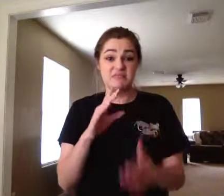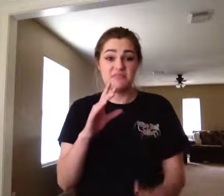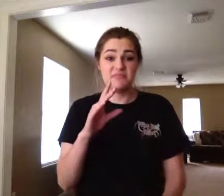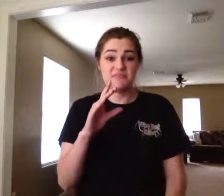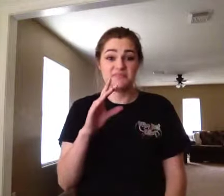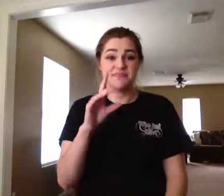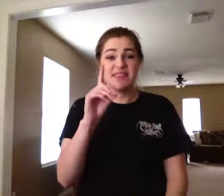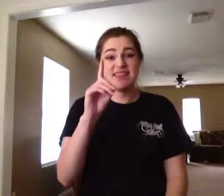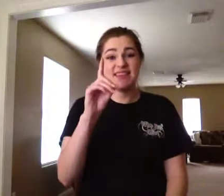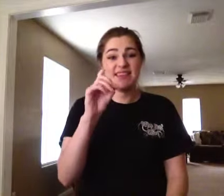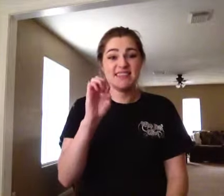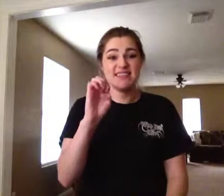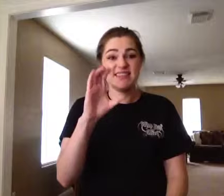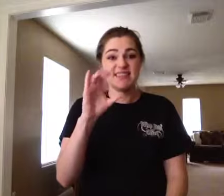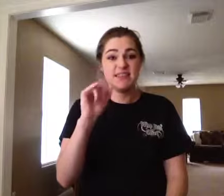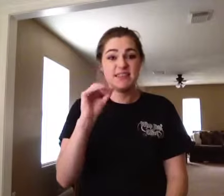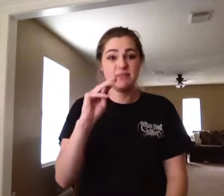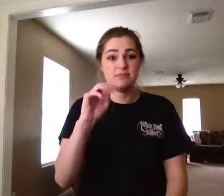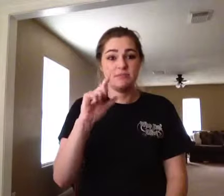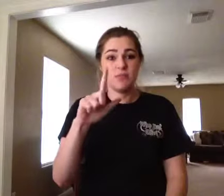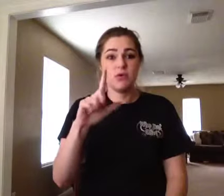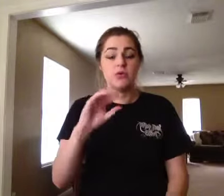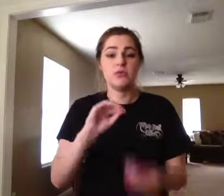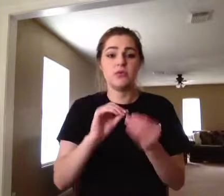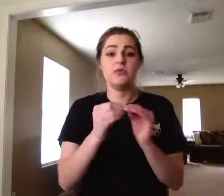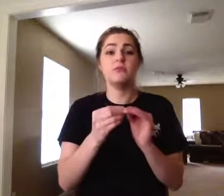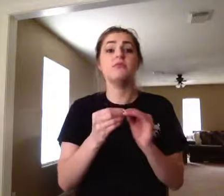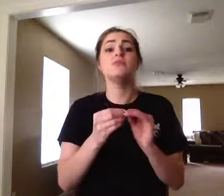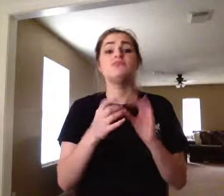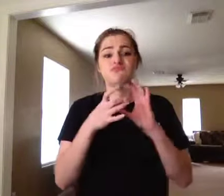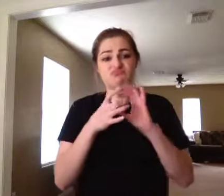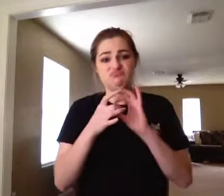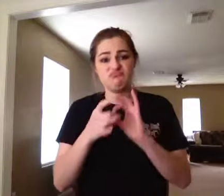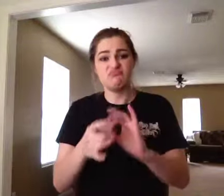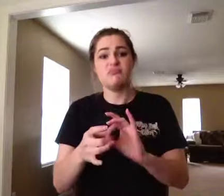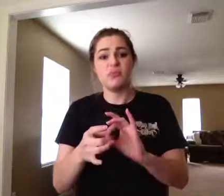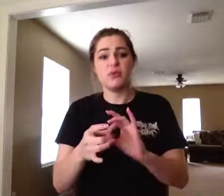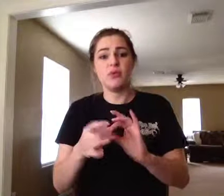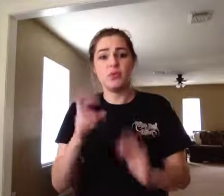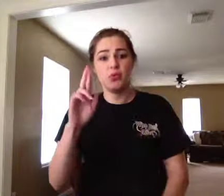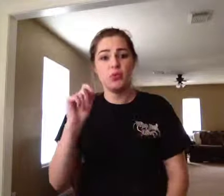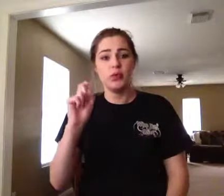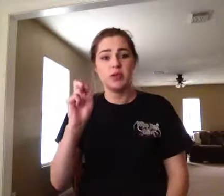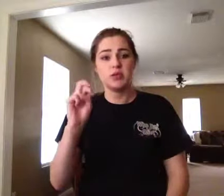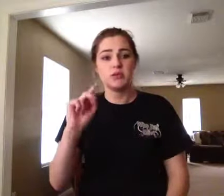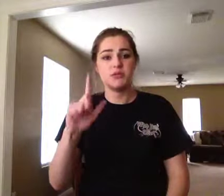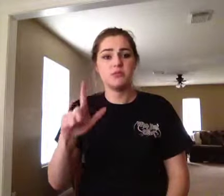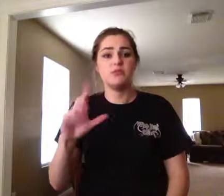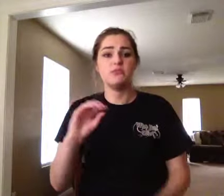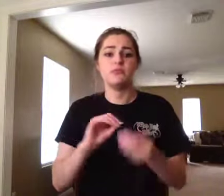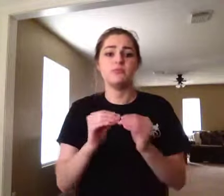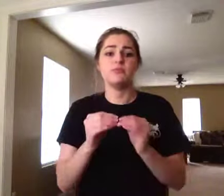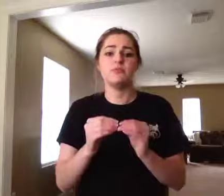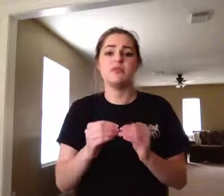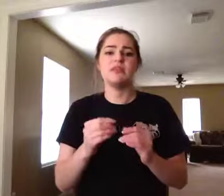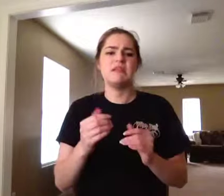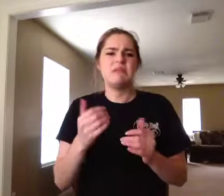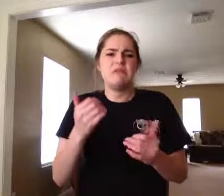decimal numbers are also rational numbers. Well, which ones? Well, definitely something like this,